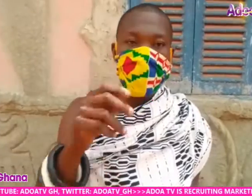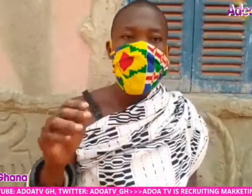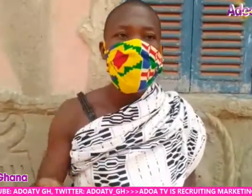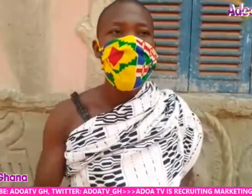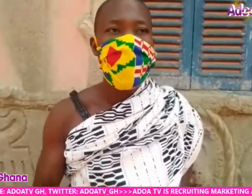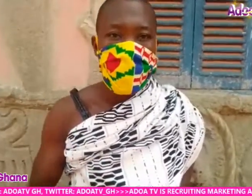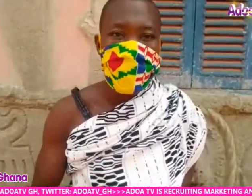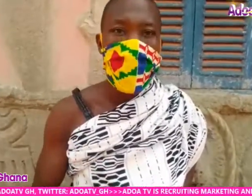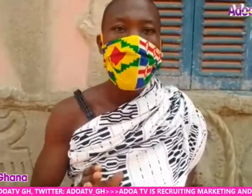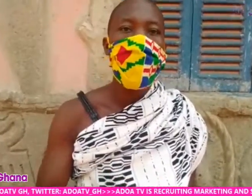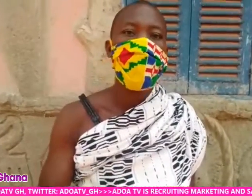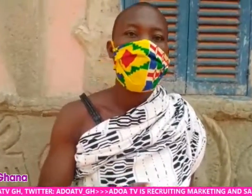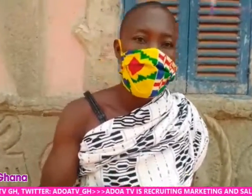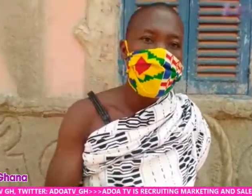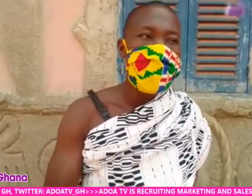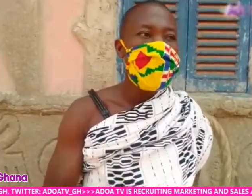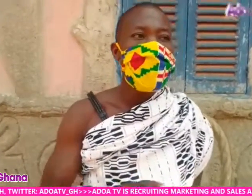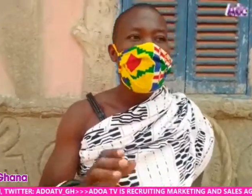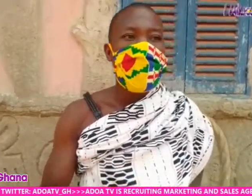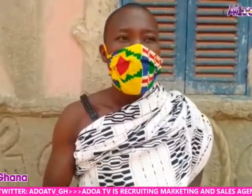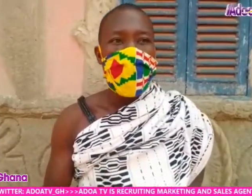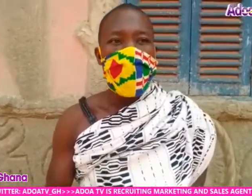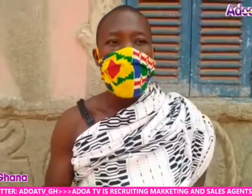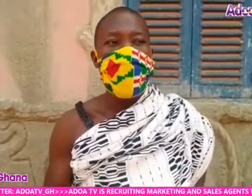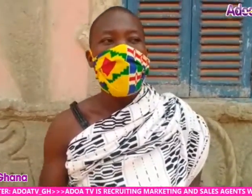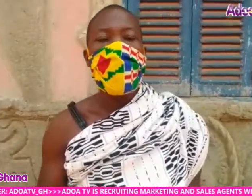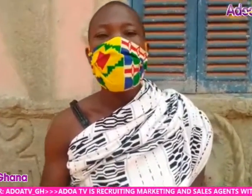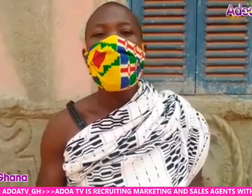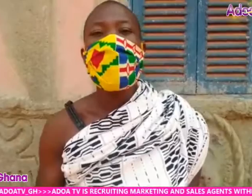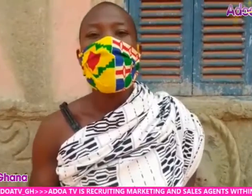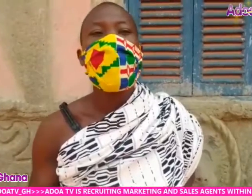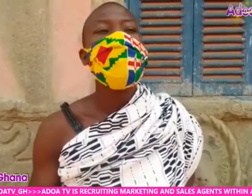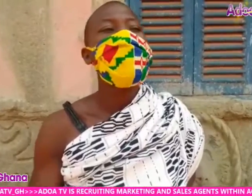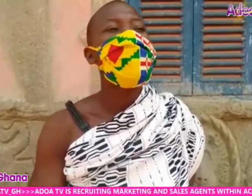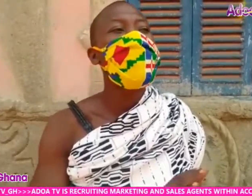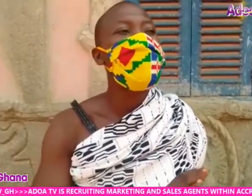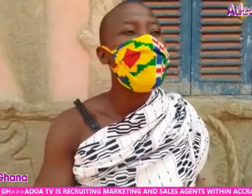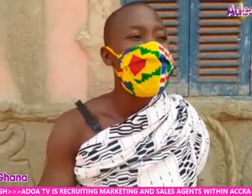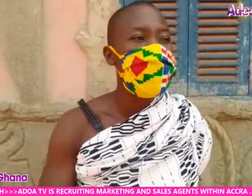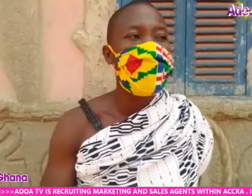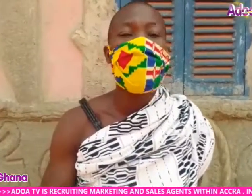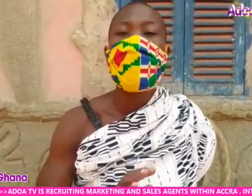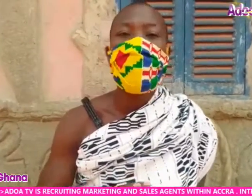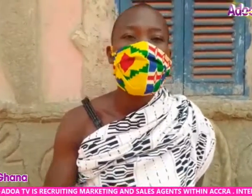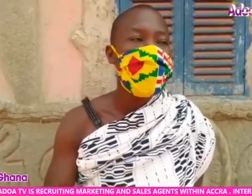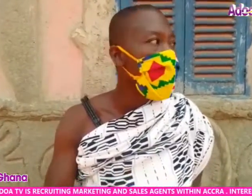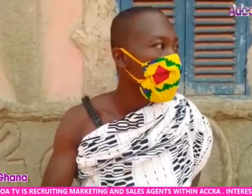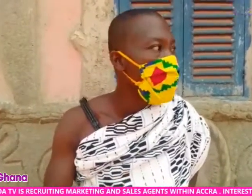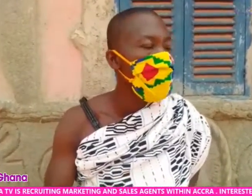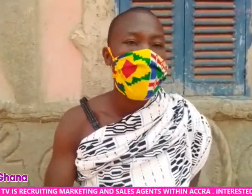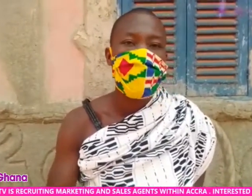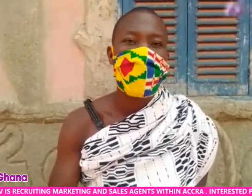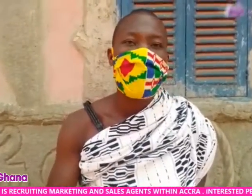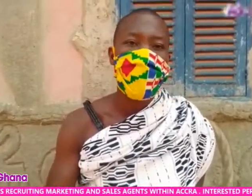ha because NDC ba ye bi MPP ba so ye bi nti ye de yasem tie nyina ne se 2020